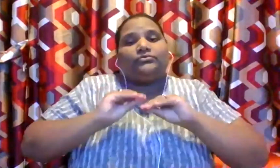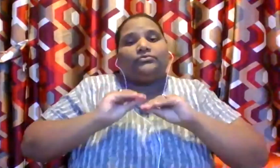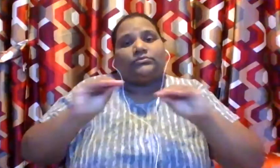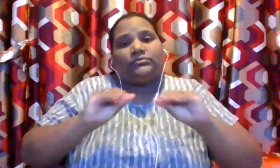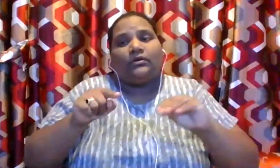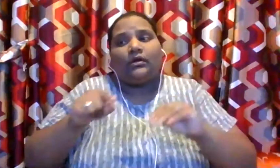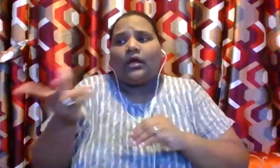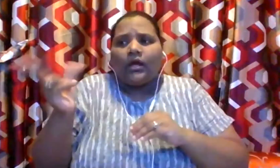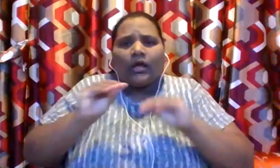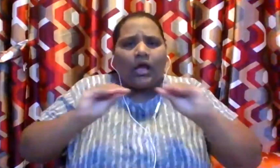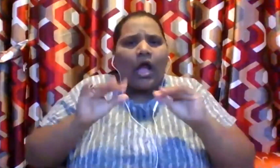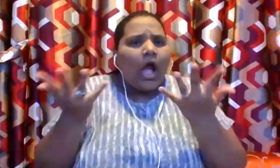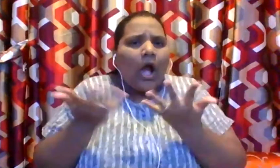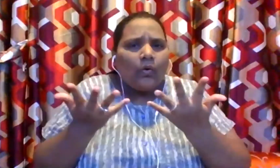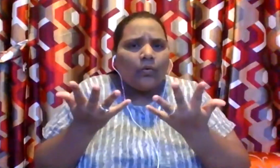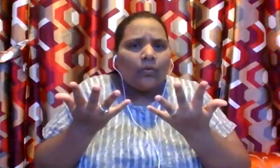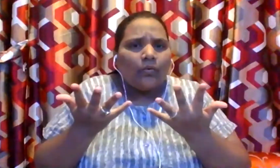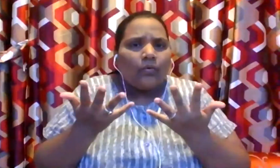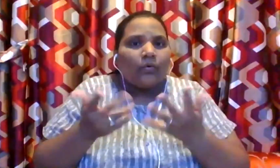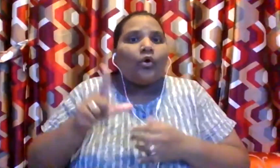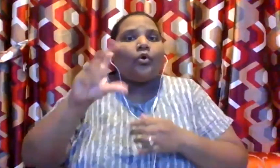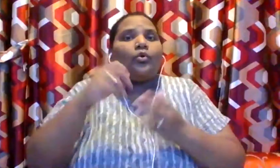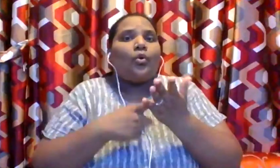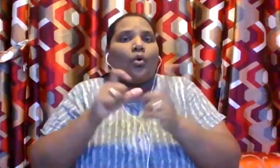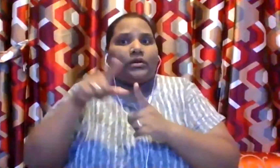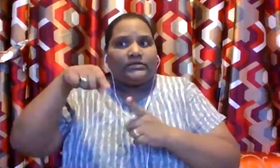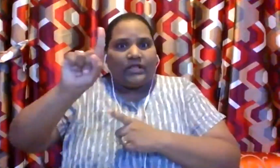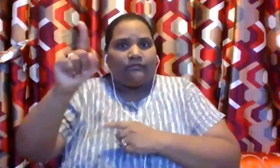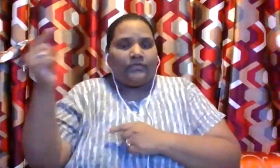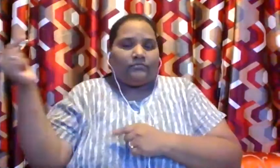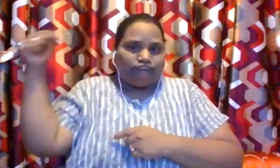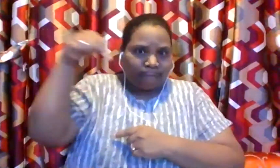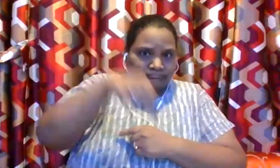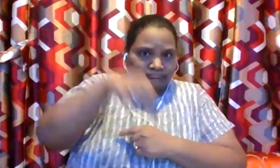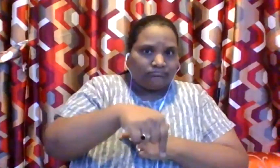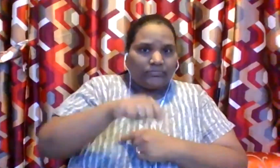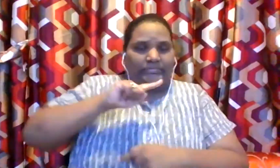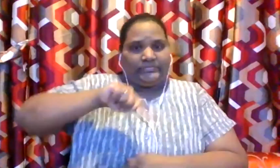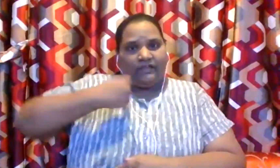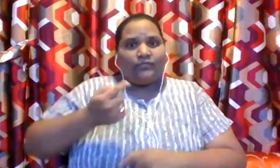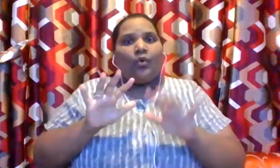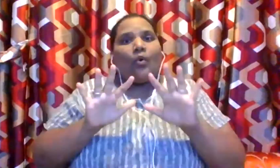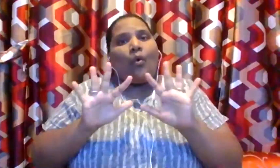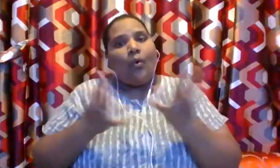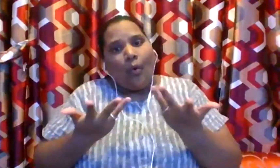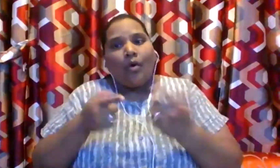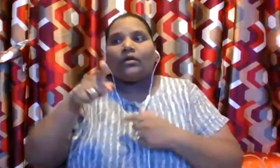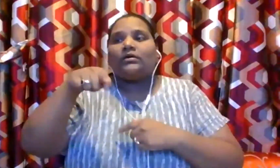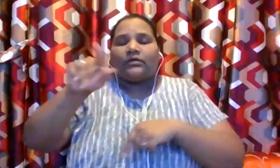teachings? Either the Lord comes himself personally or sends his representatives, whether it